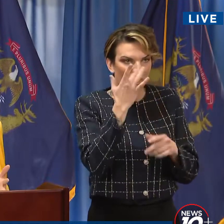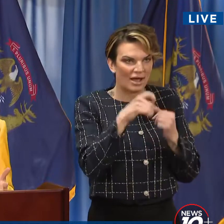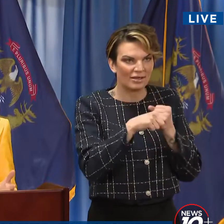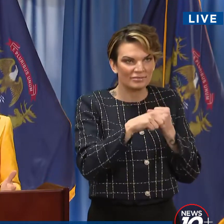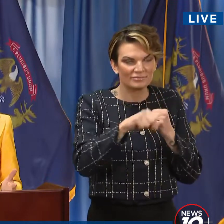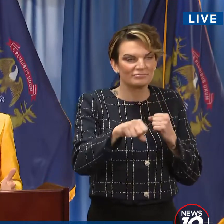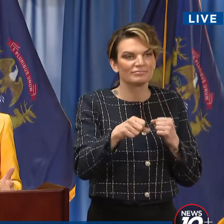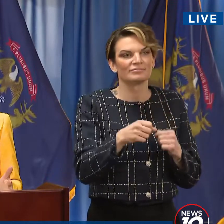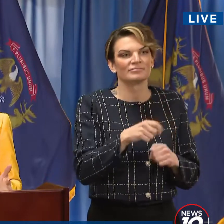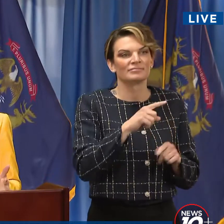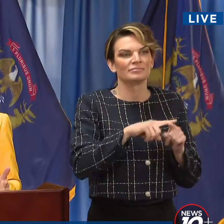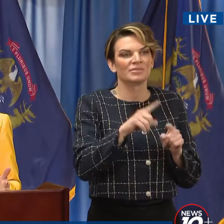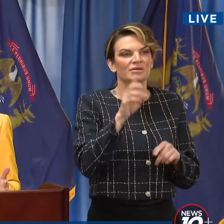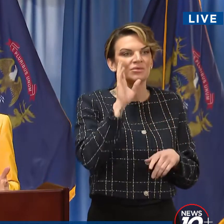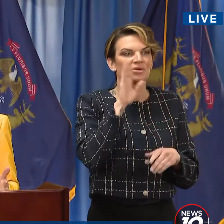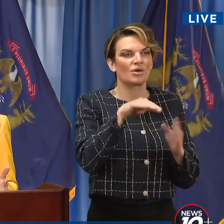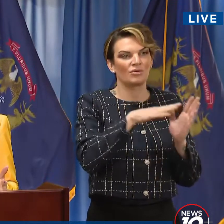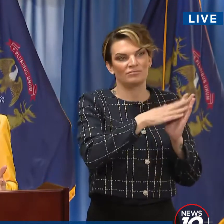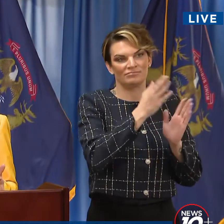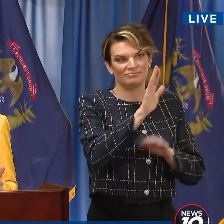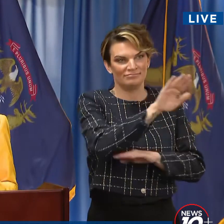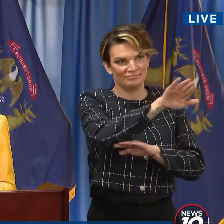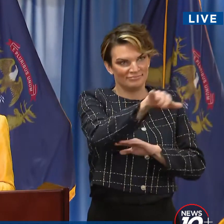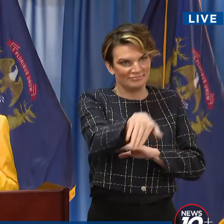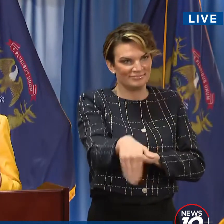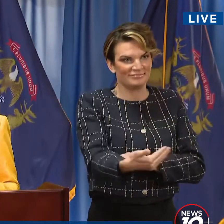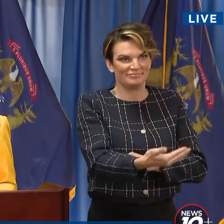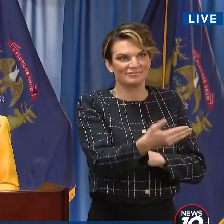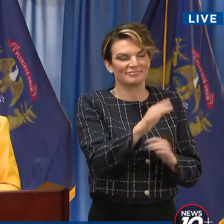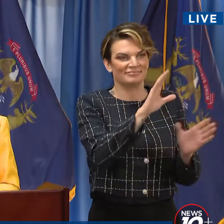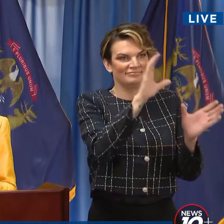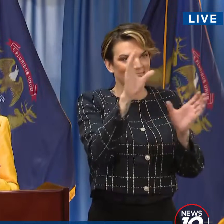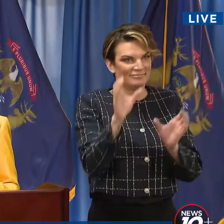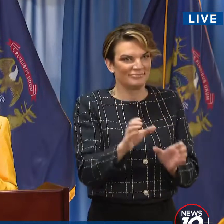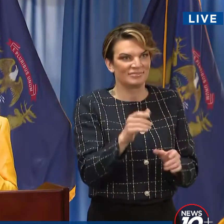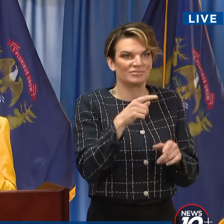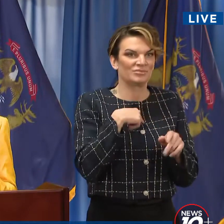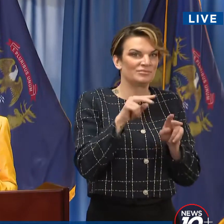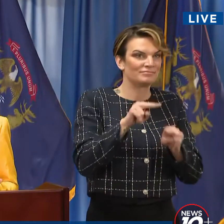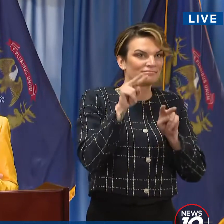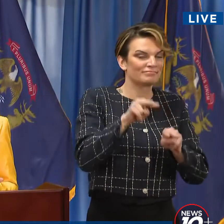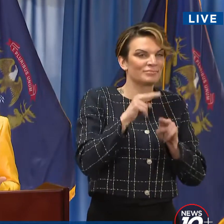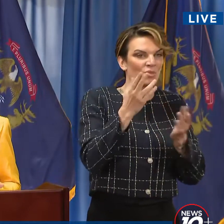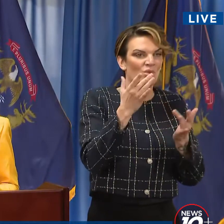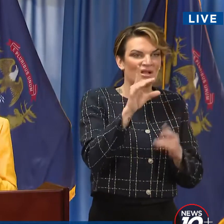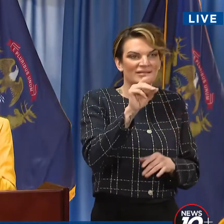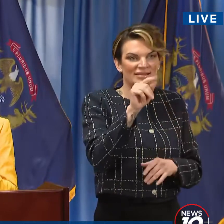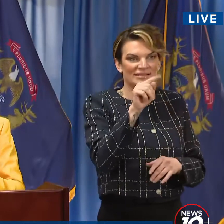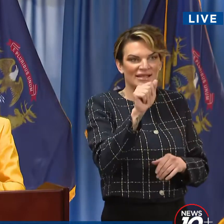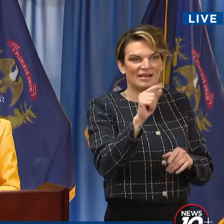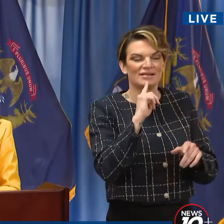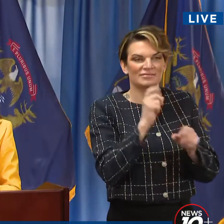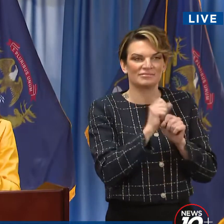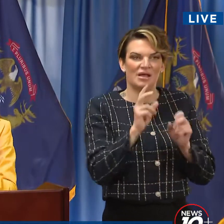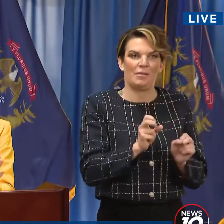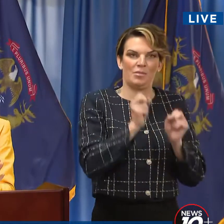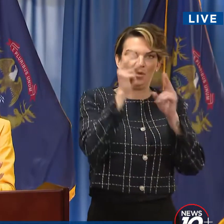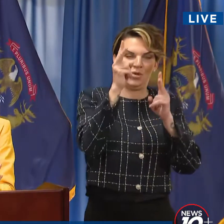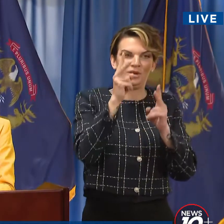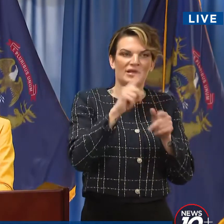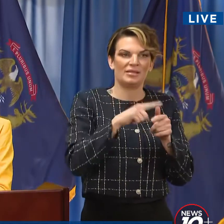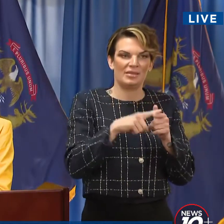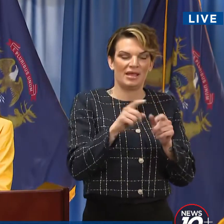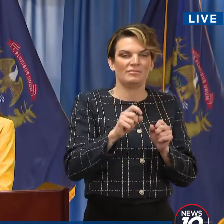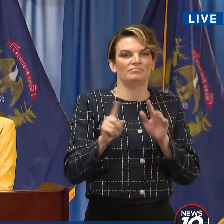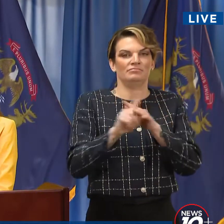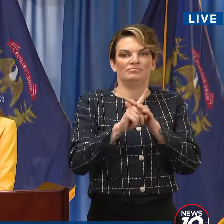the hours that unfolded late into the evening and early this morning, it was simply just waiting for that data to then be uploaded and appear